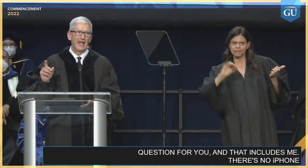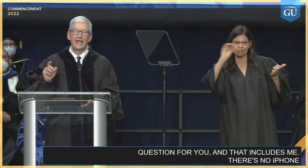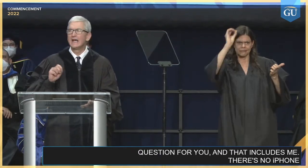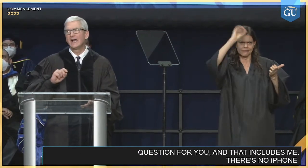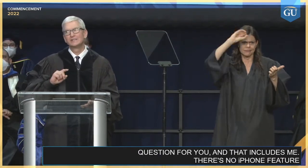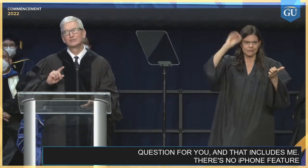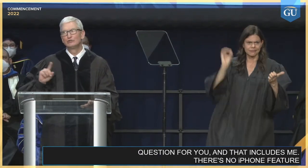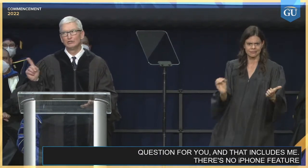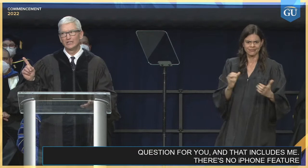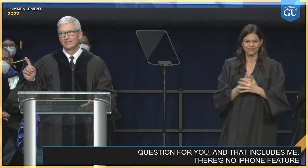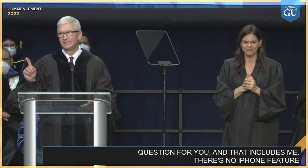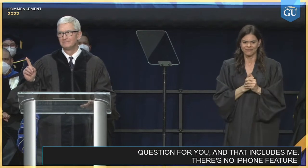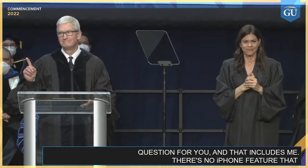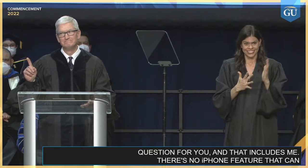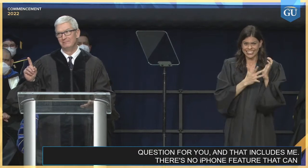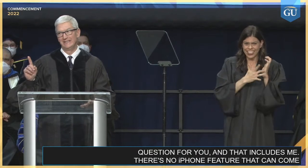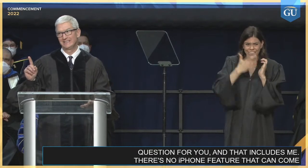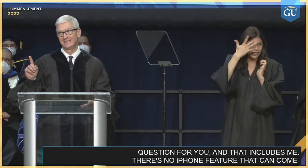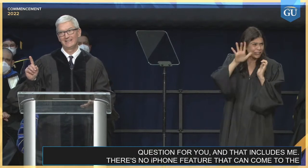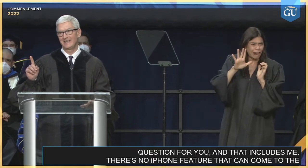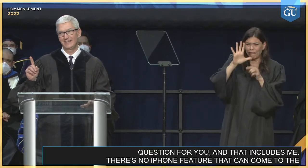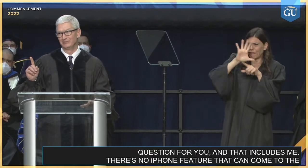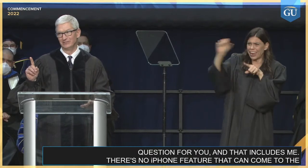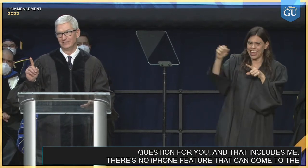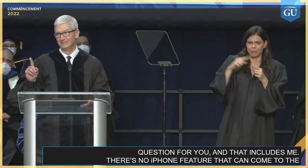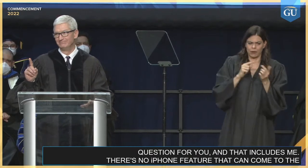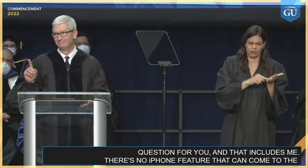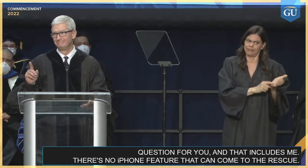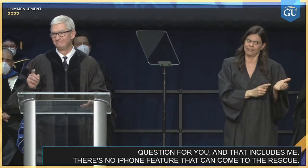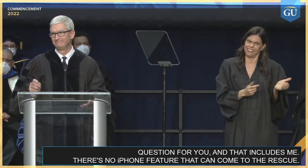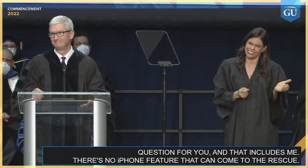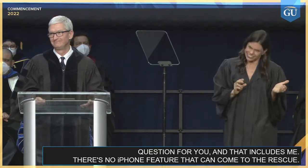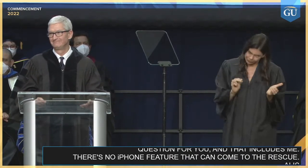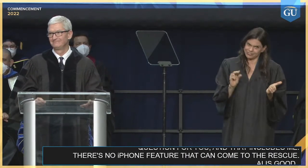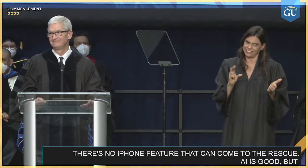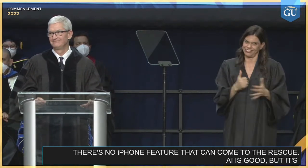AI is good, but it's not that good.